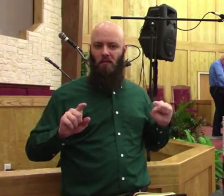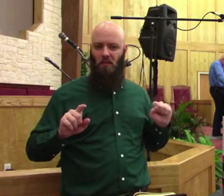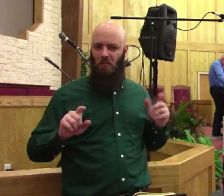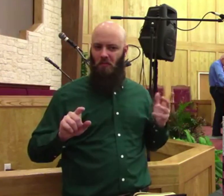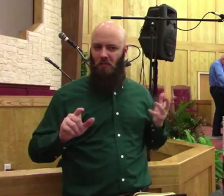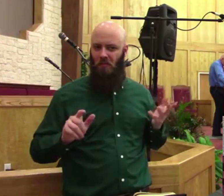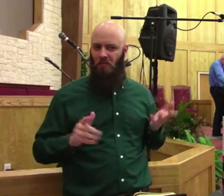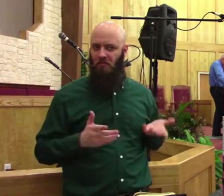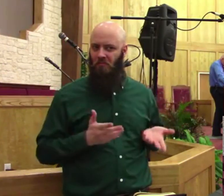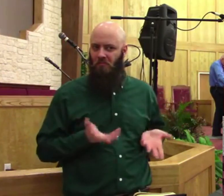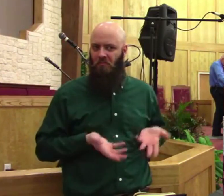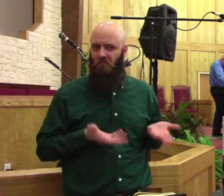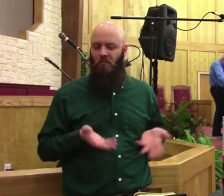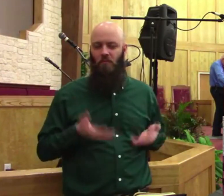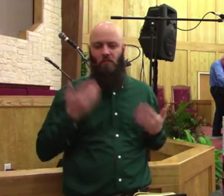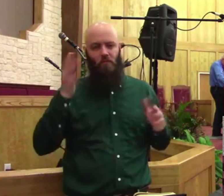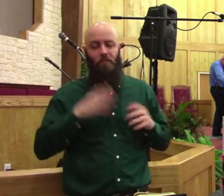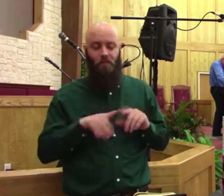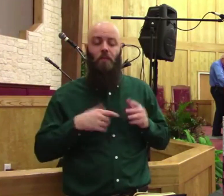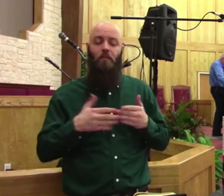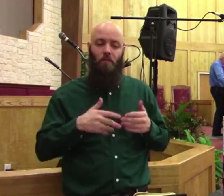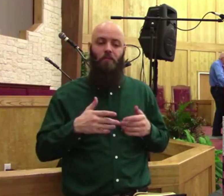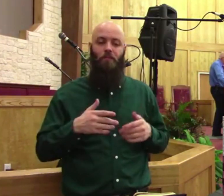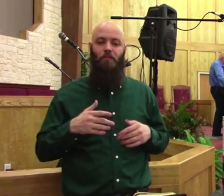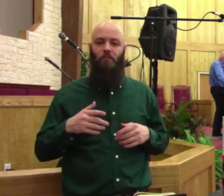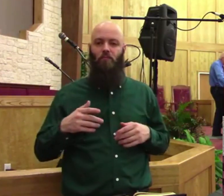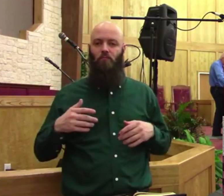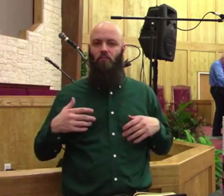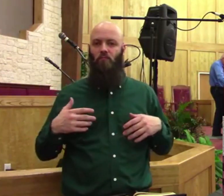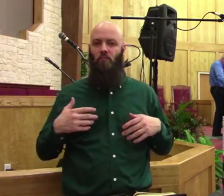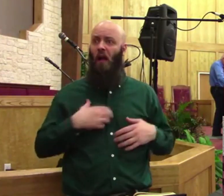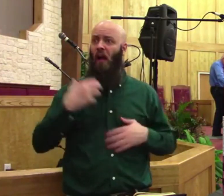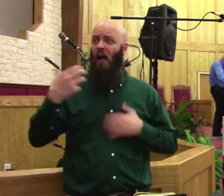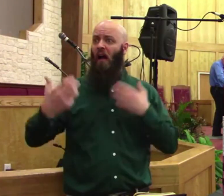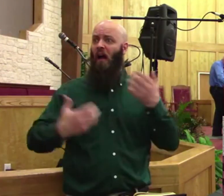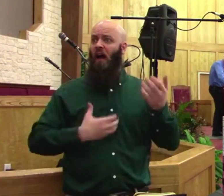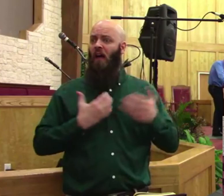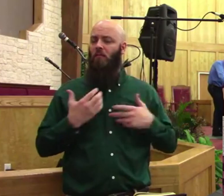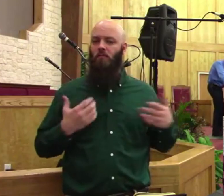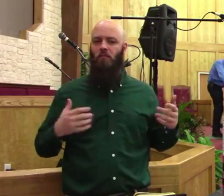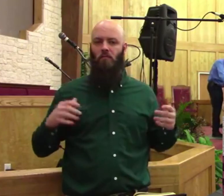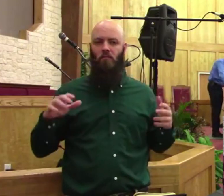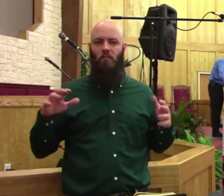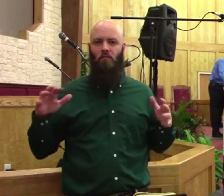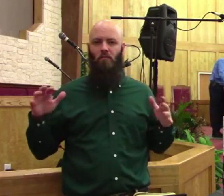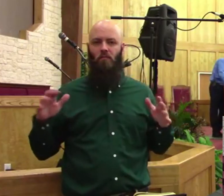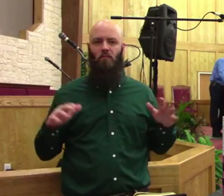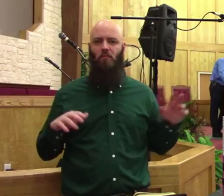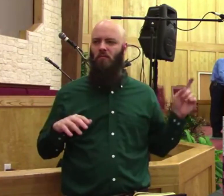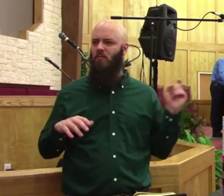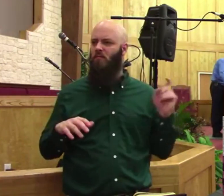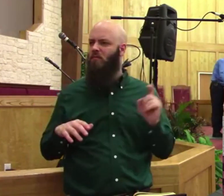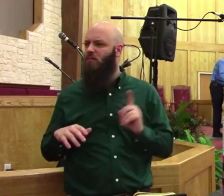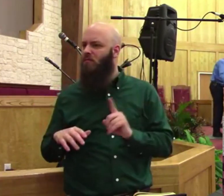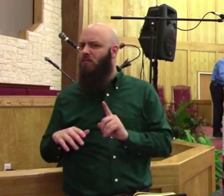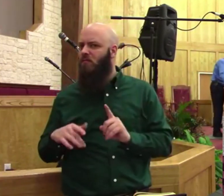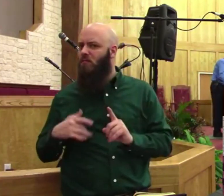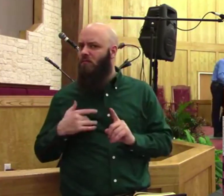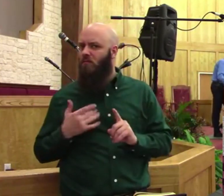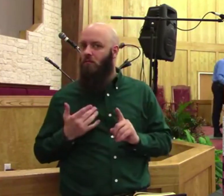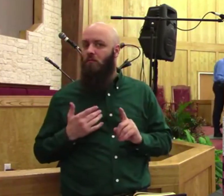and because of the words of the kings and the lords, what's all the hubbub, what's all the ruckus,